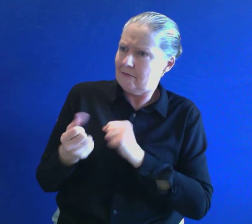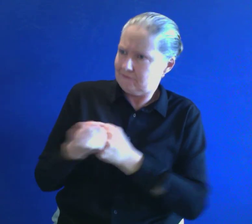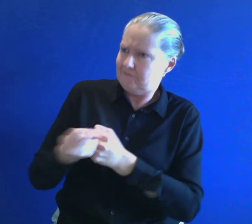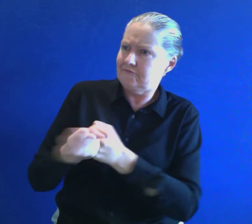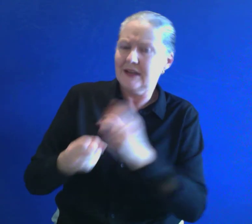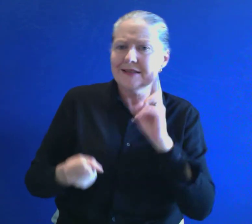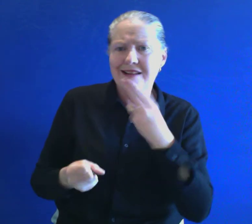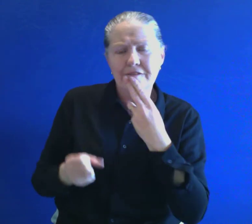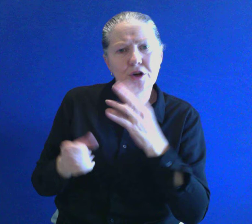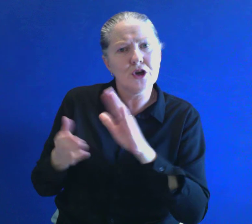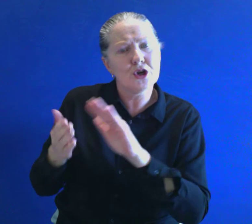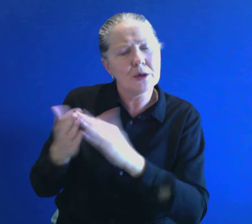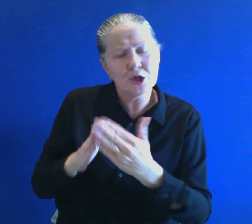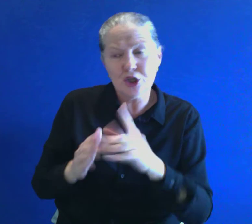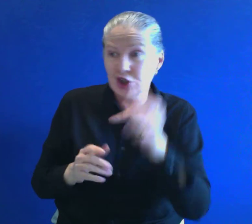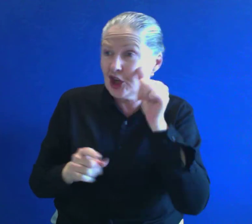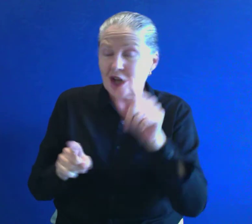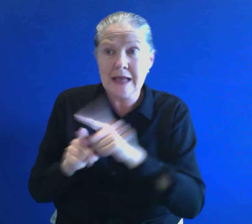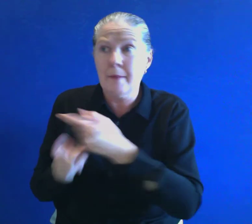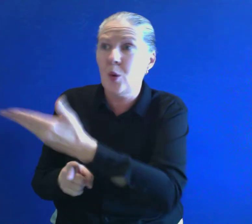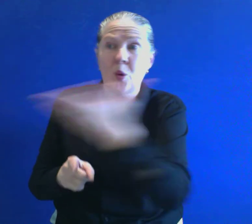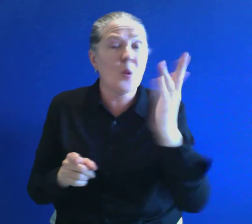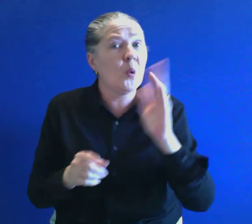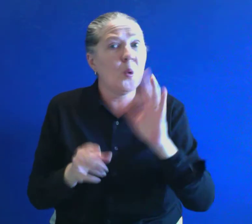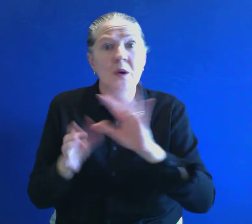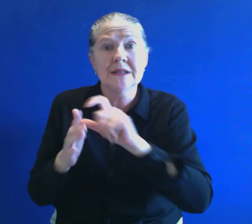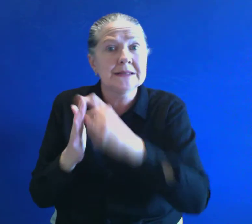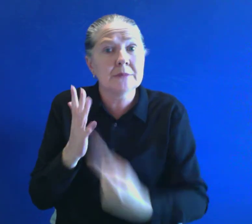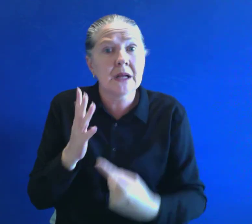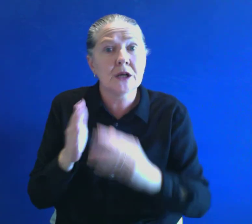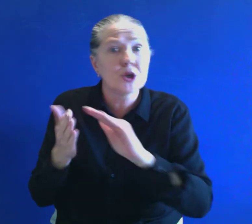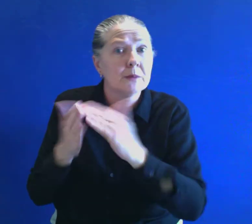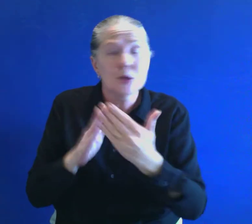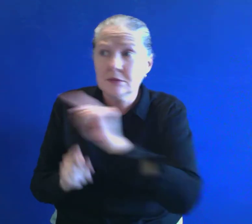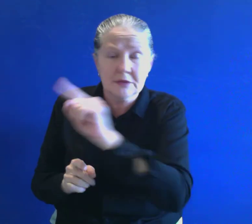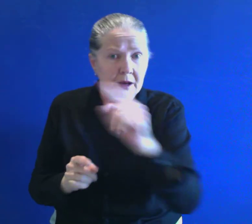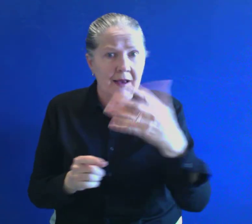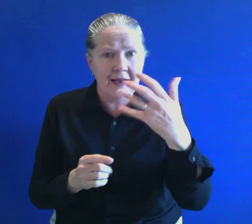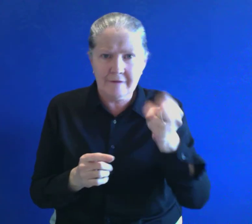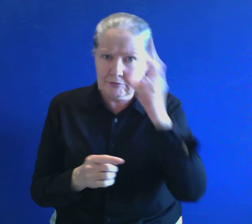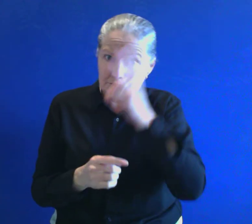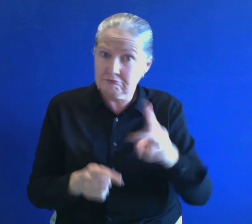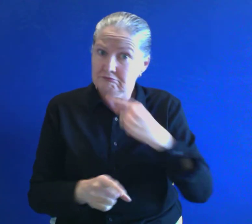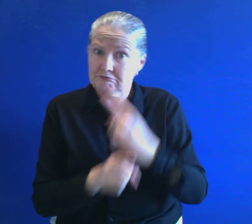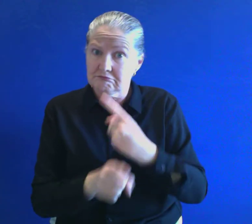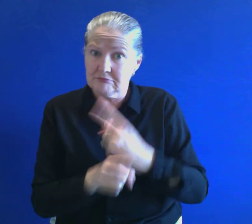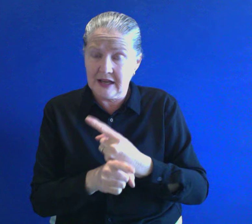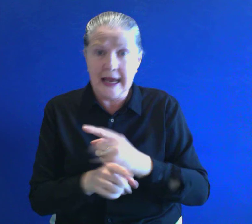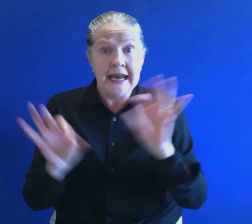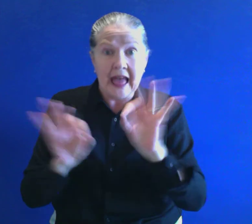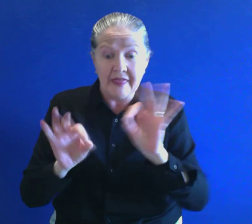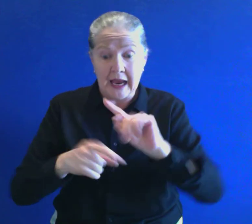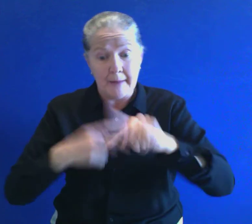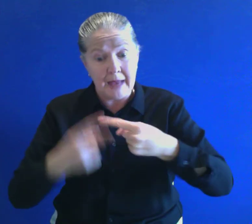disability community there's a quite a well-used phrase which is nothing about us without us.